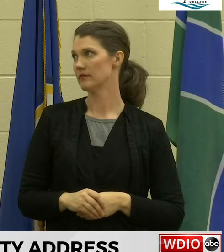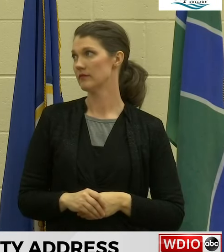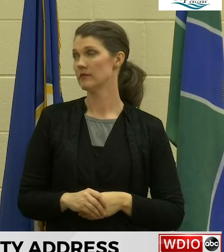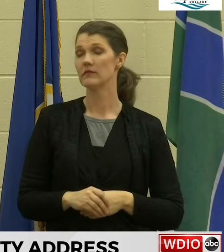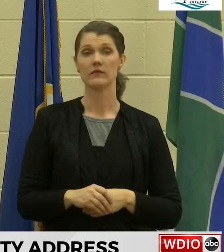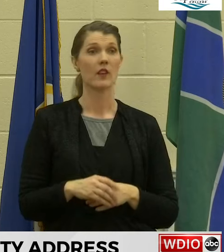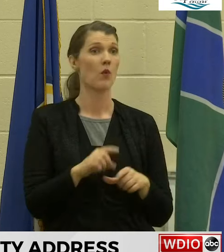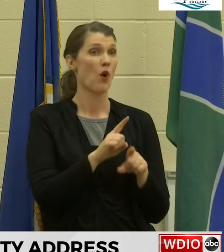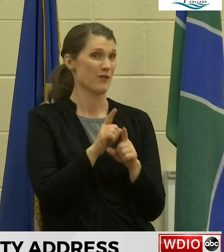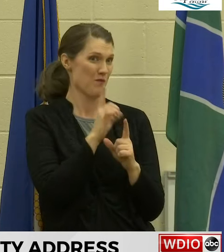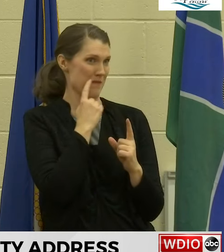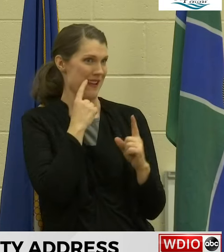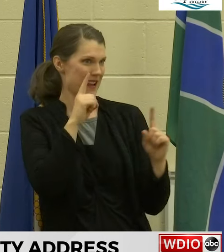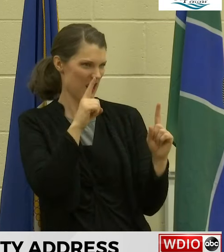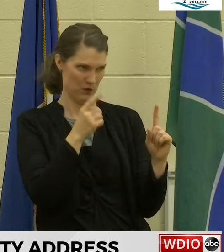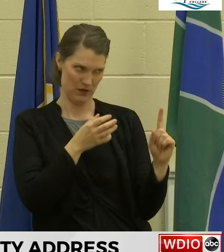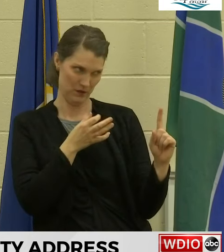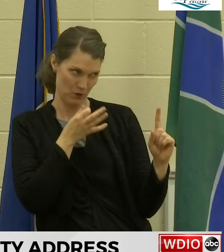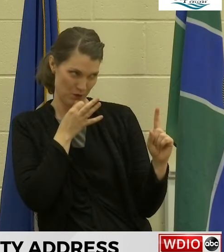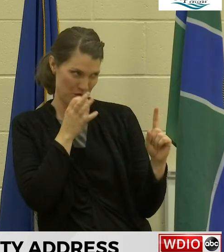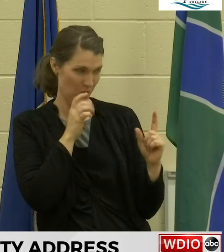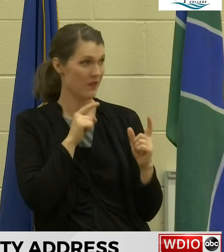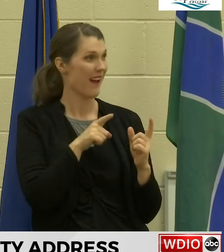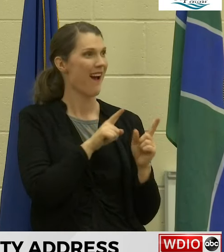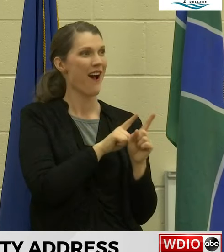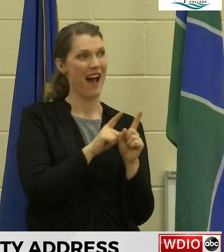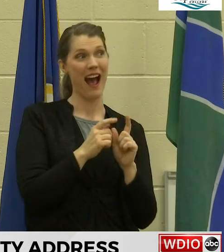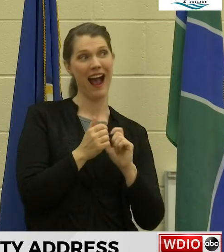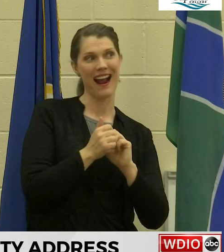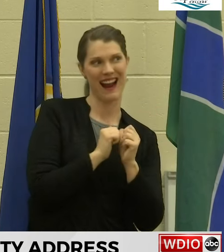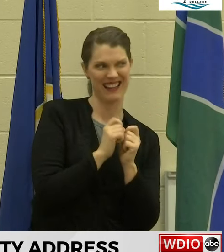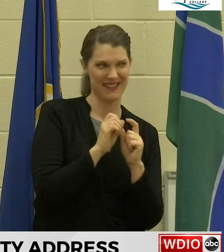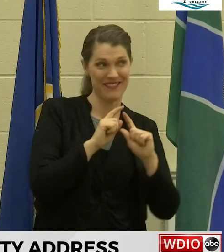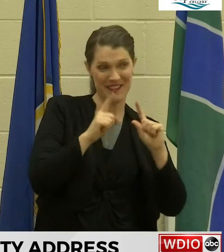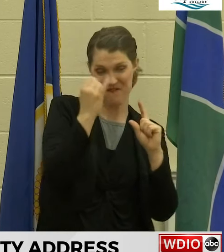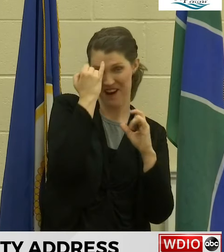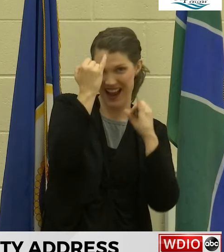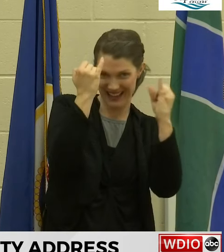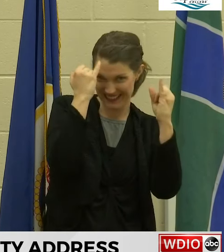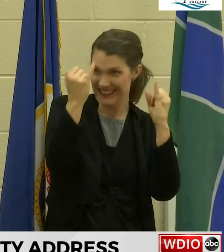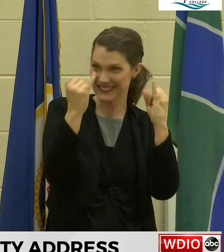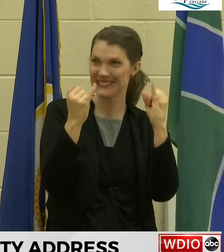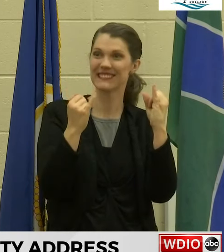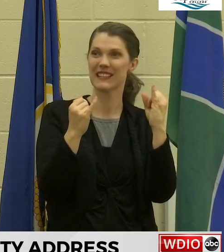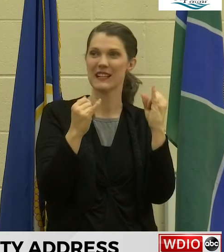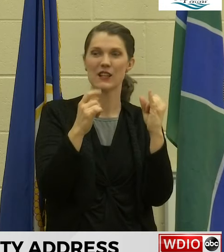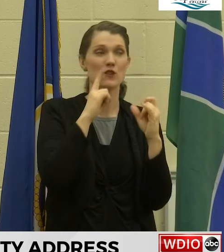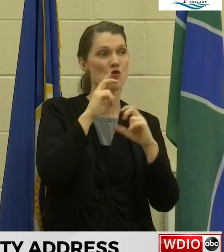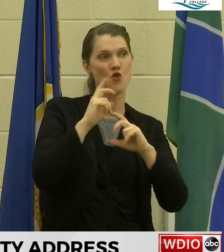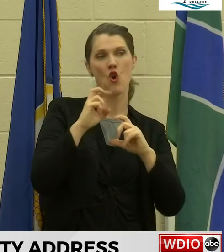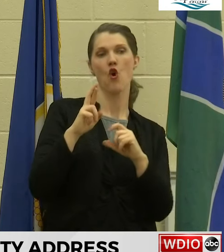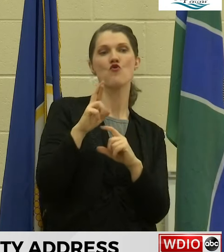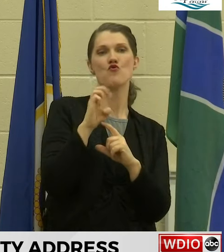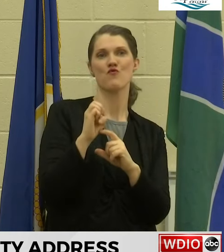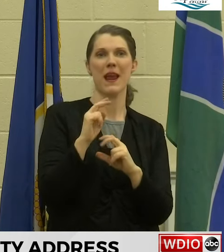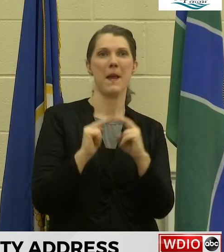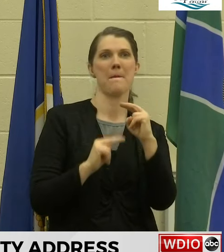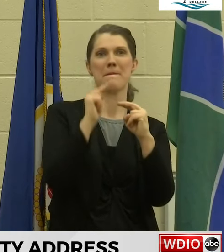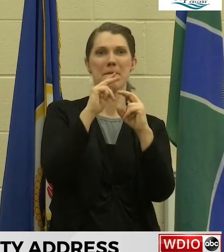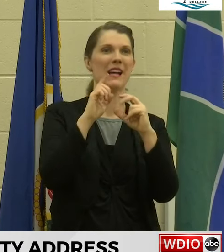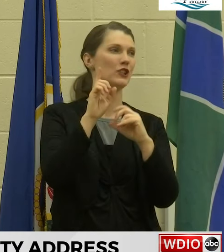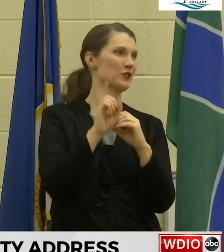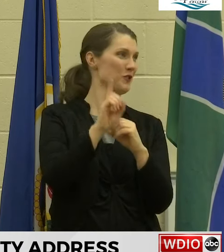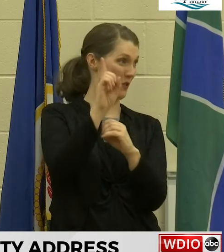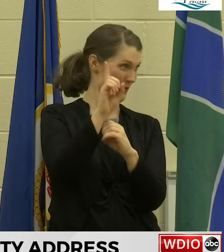I will also be announcing soon a contest of ideas, Rebuild Duluth,